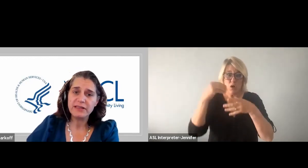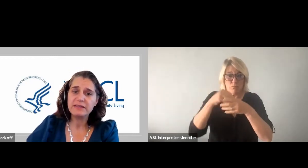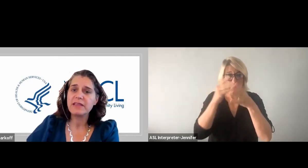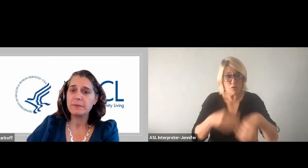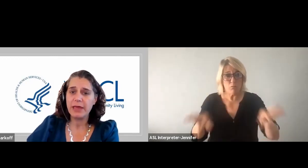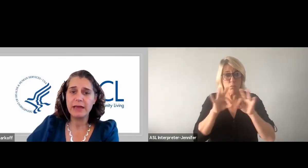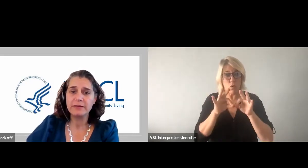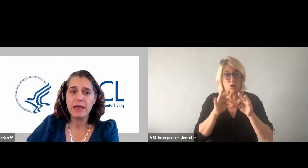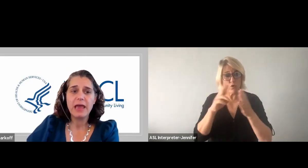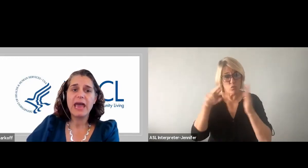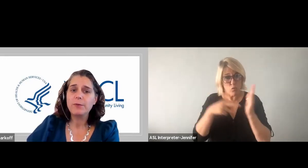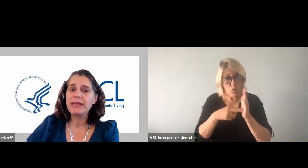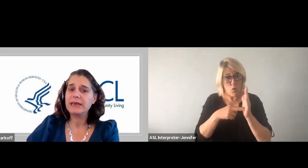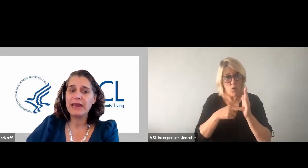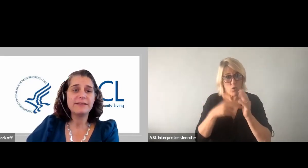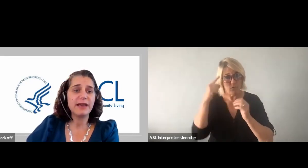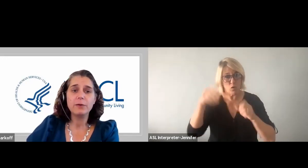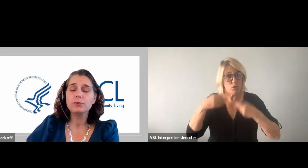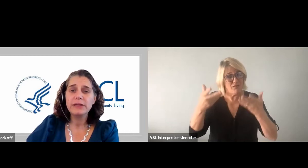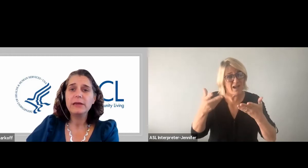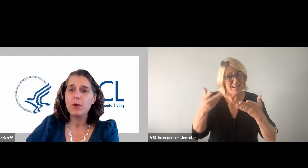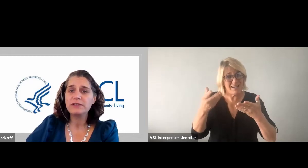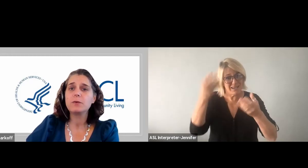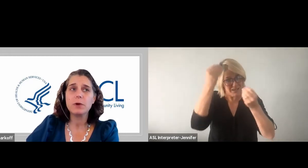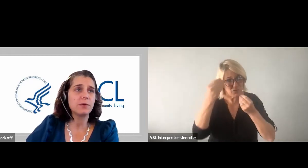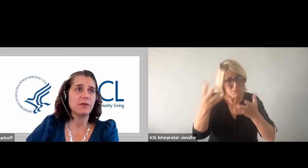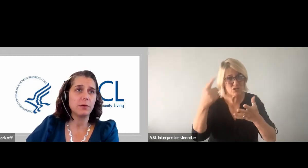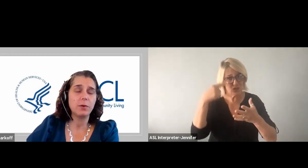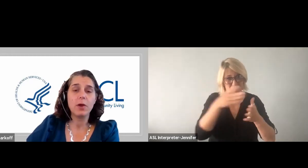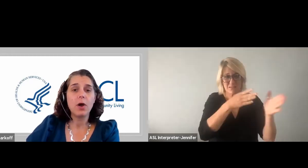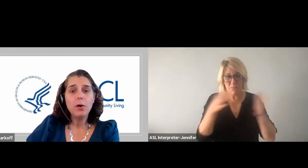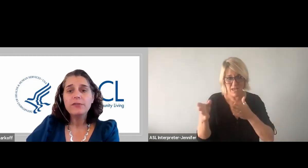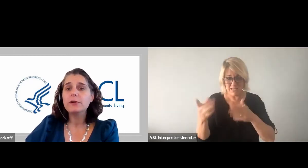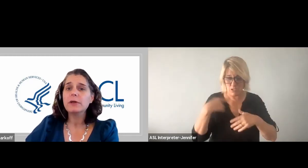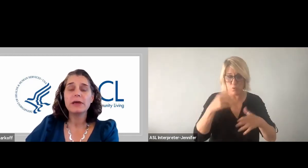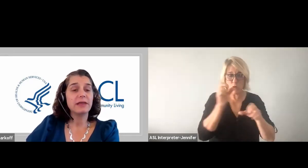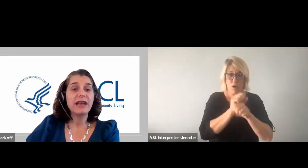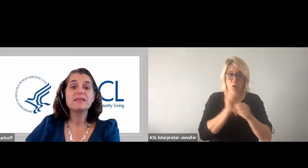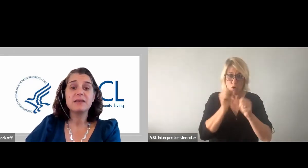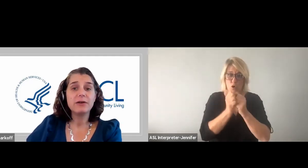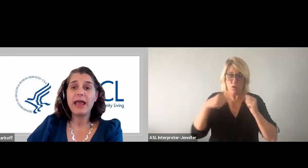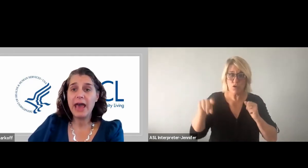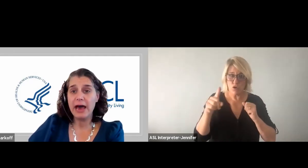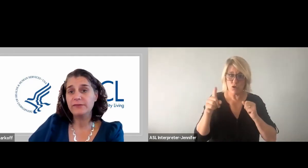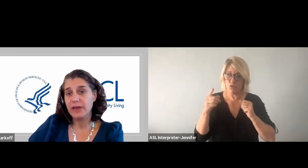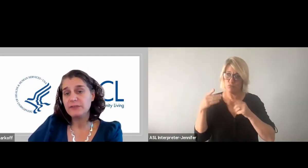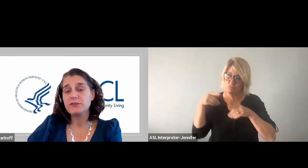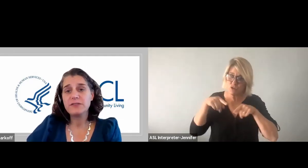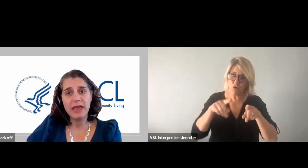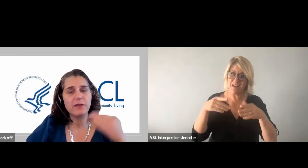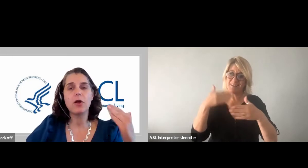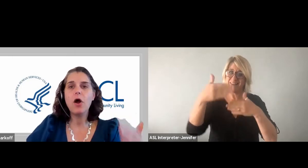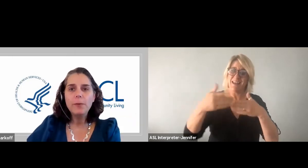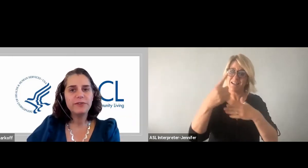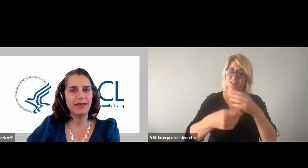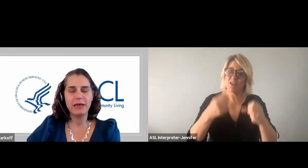input to these state plans, and we and ACL really want to work with you over the next year and a half as your